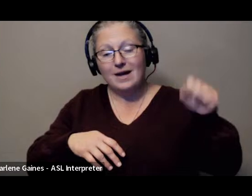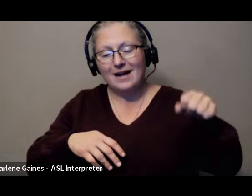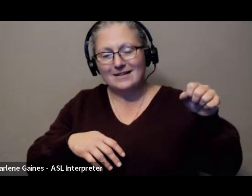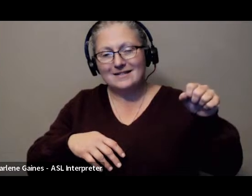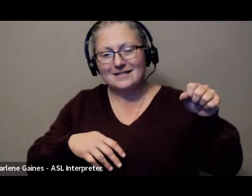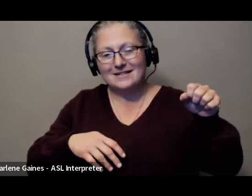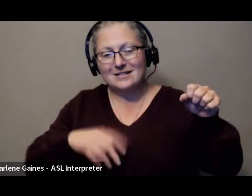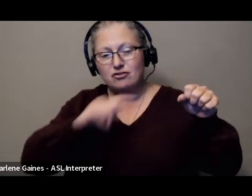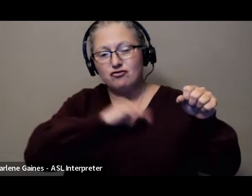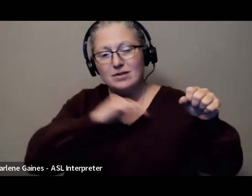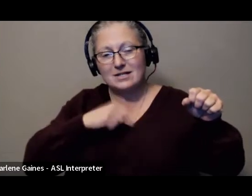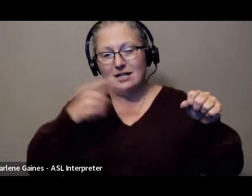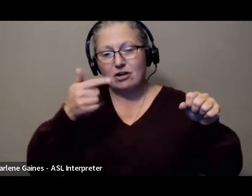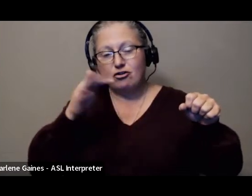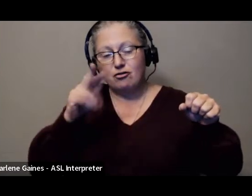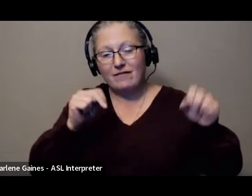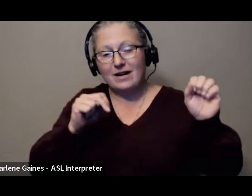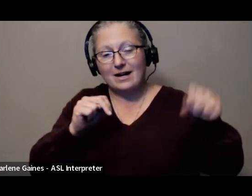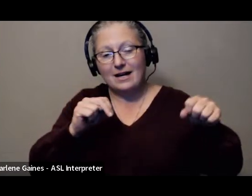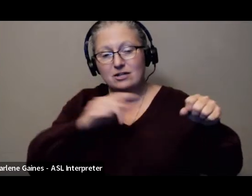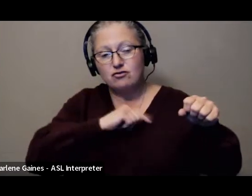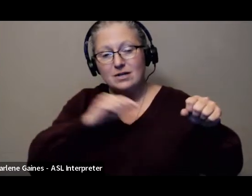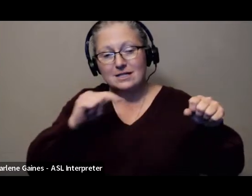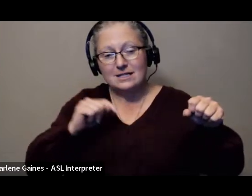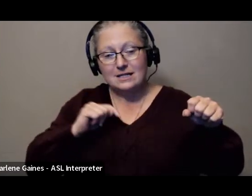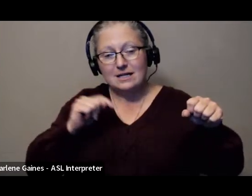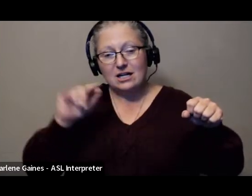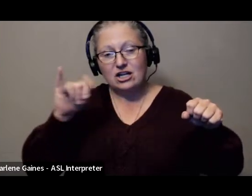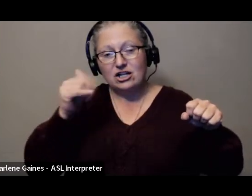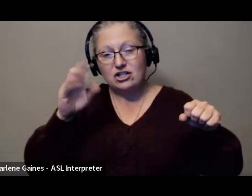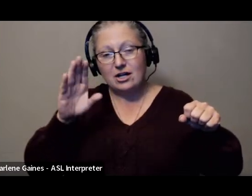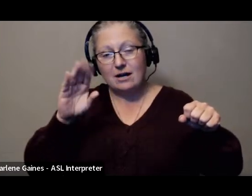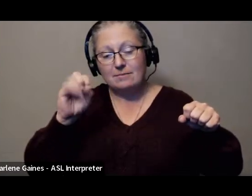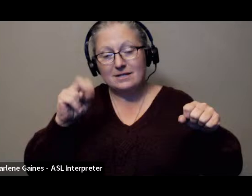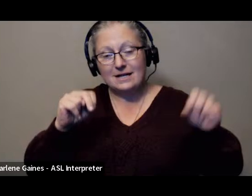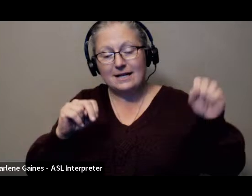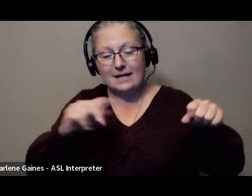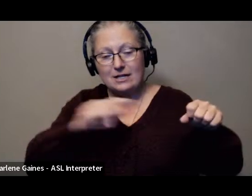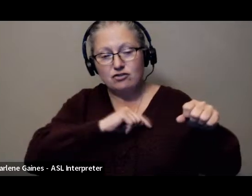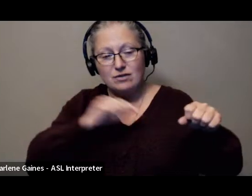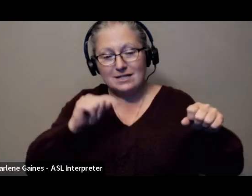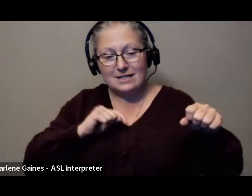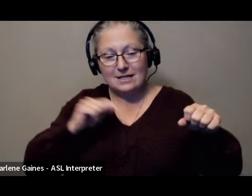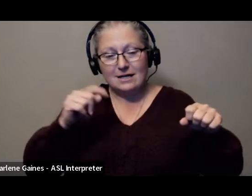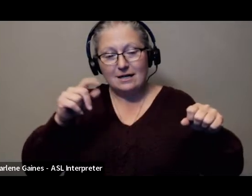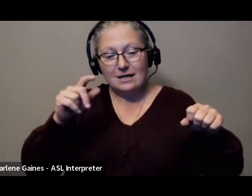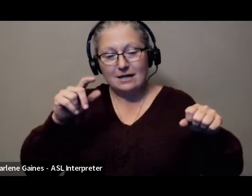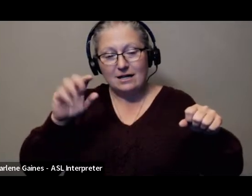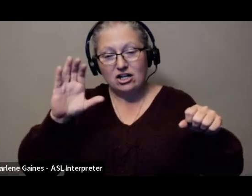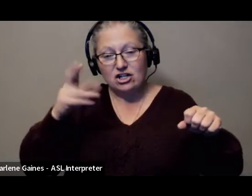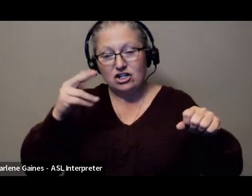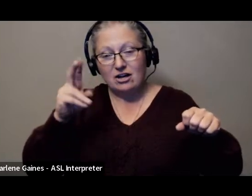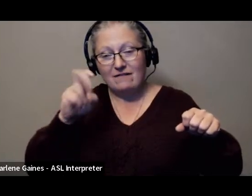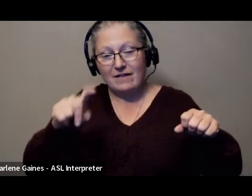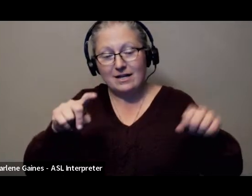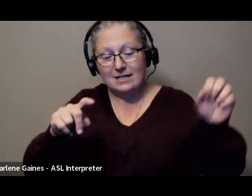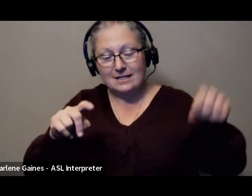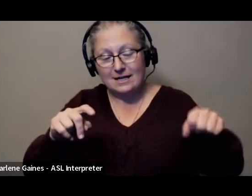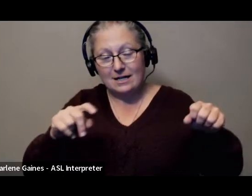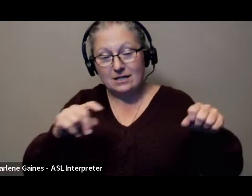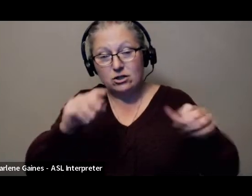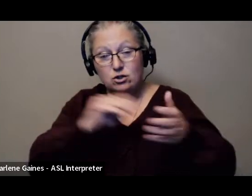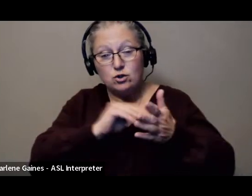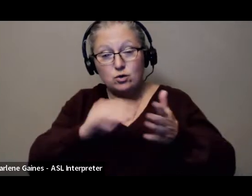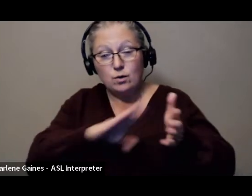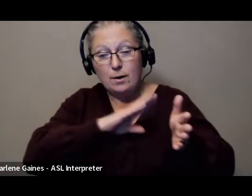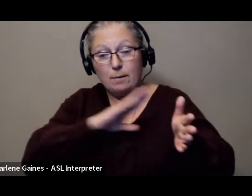yes. Trustee Griffin? Yes. Trustee Jacobs? Yes. Trustee Chavez? Yes. Student board